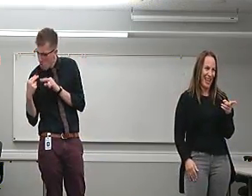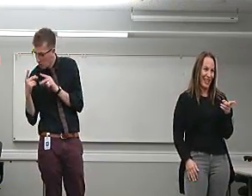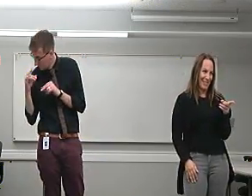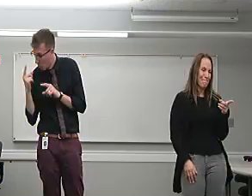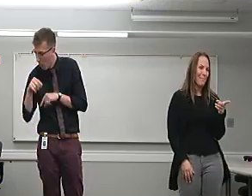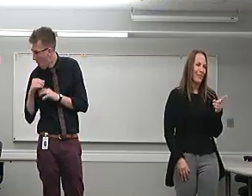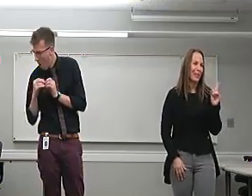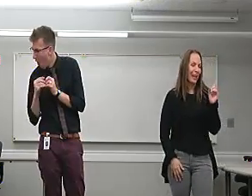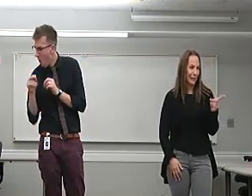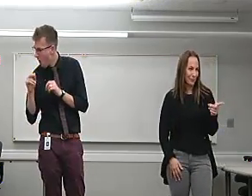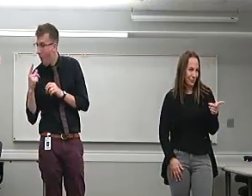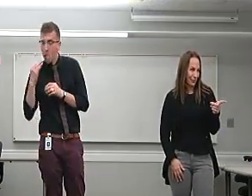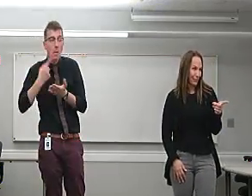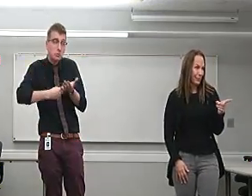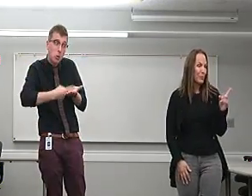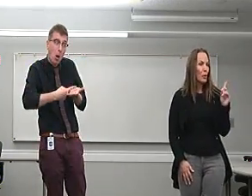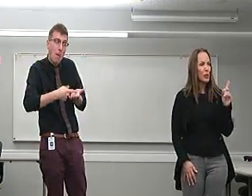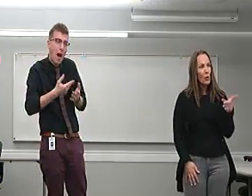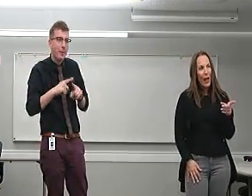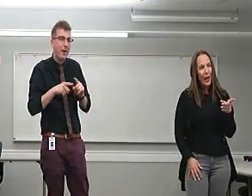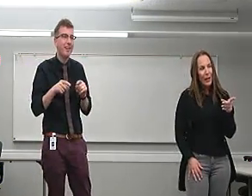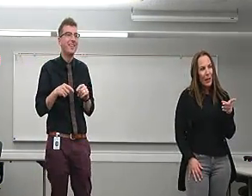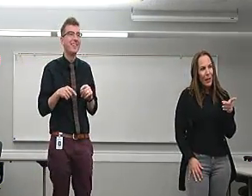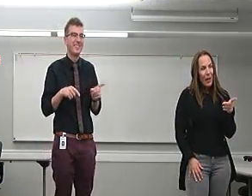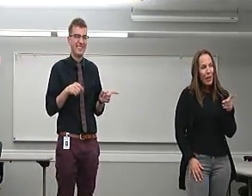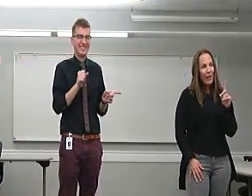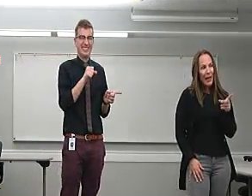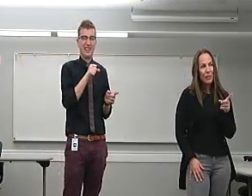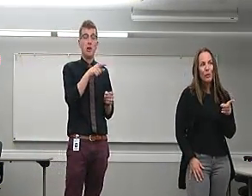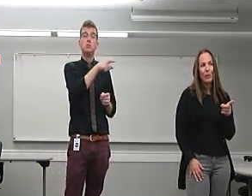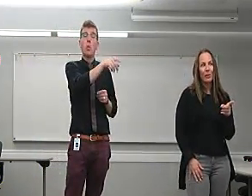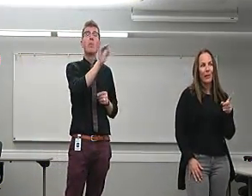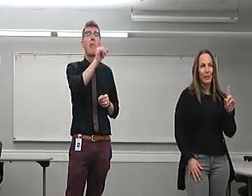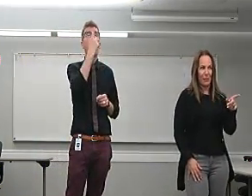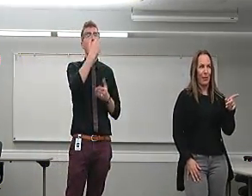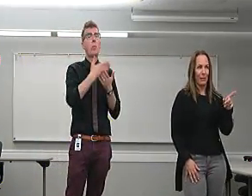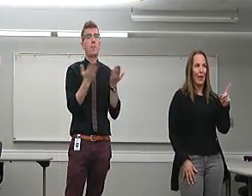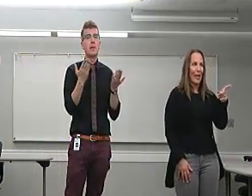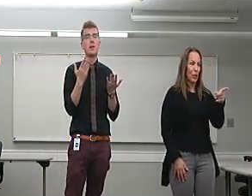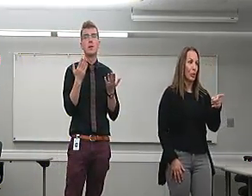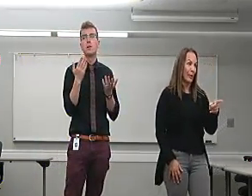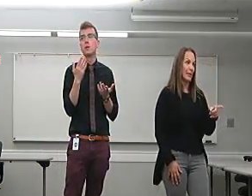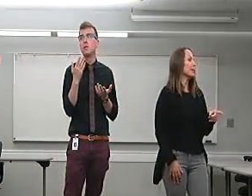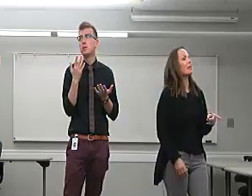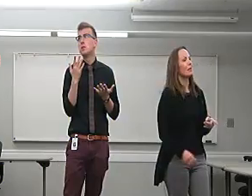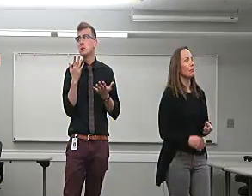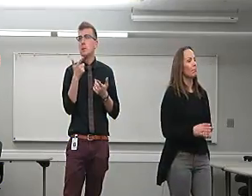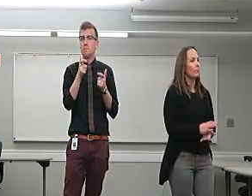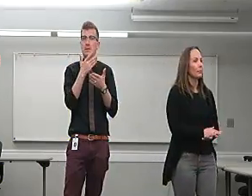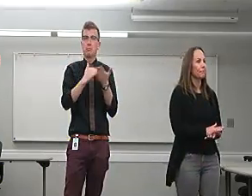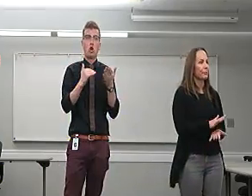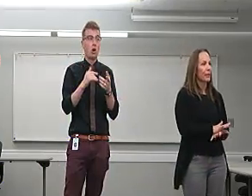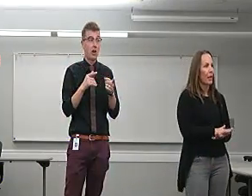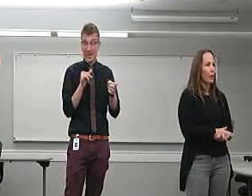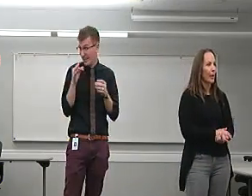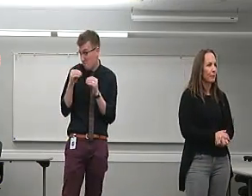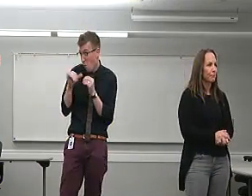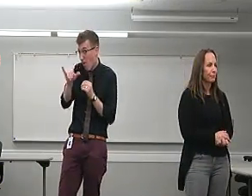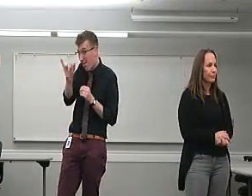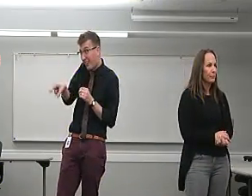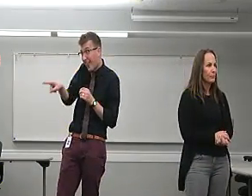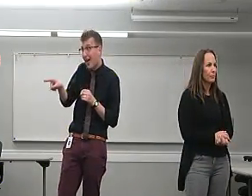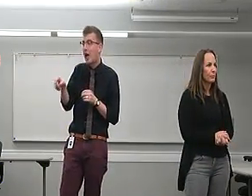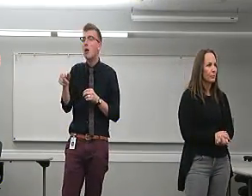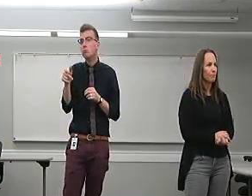Okay. And both used So to that- we could not. That's one of the things. That's If we had more things like that, Okay. that would